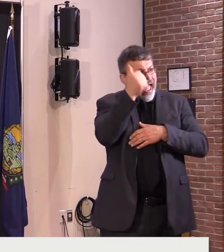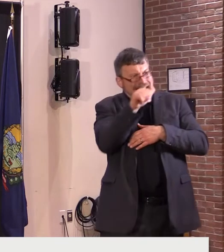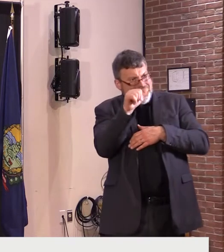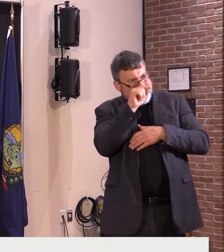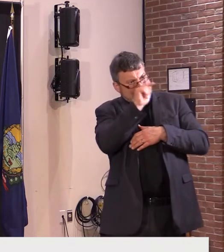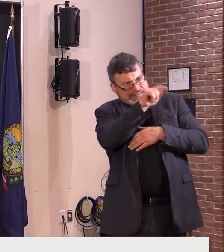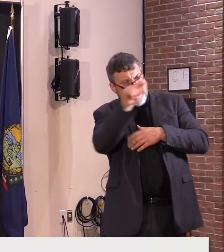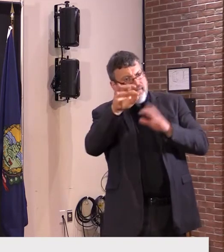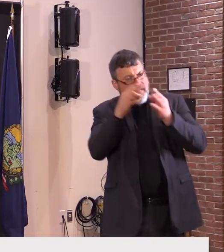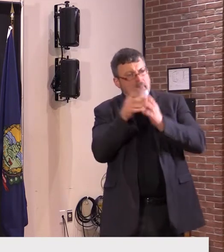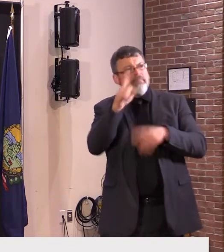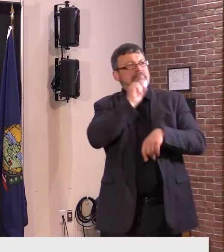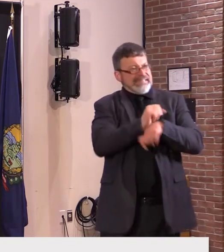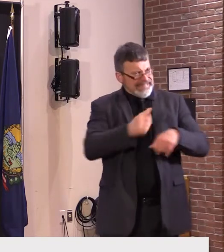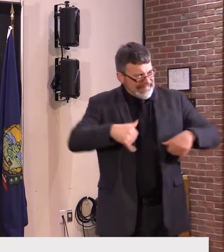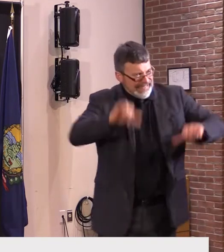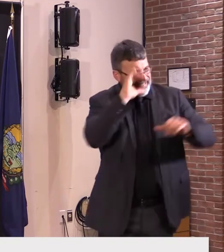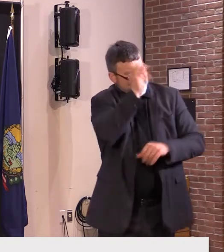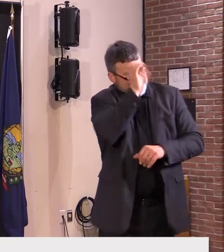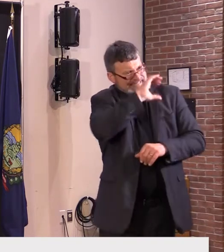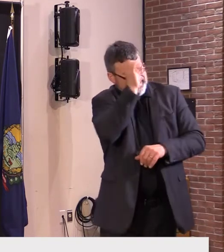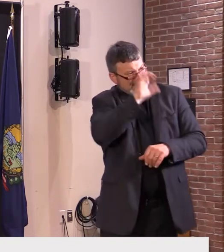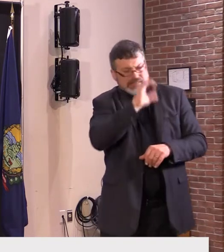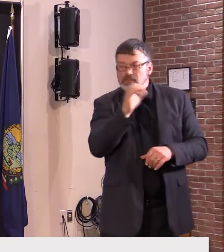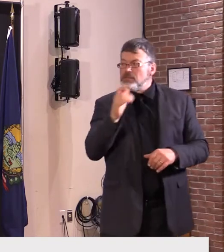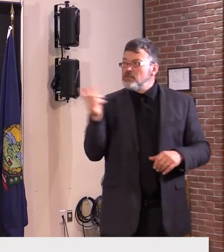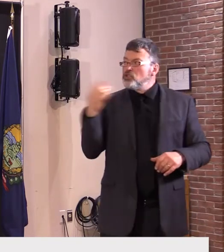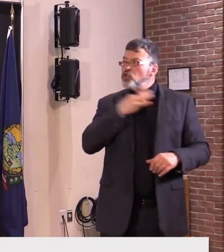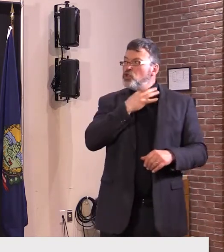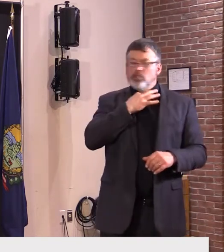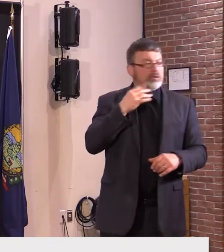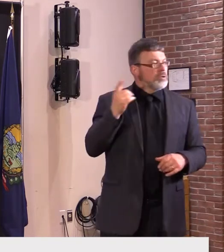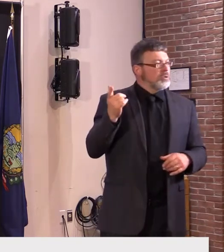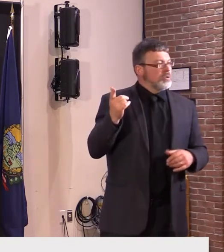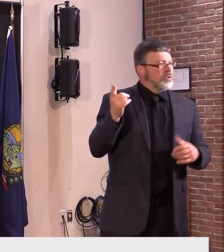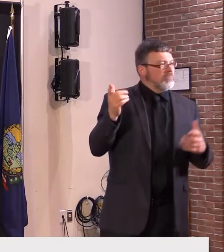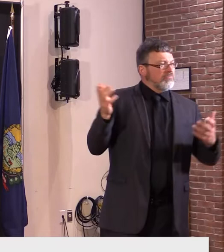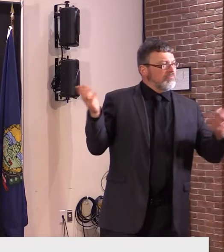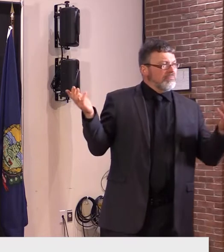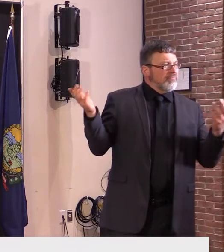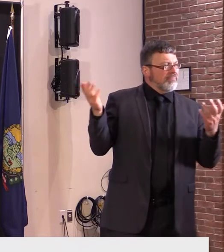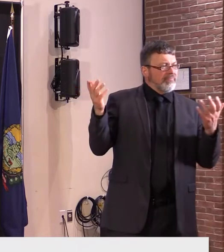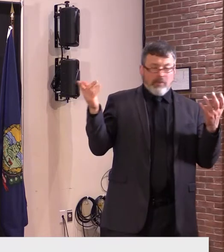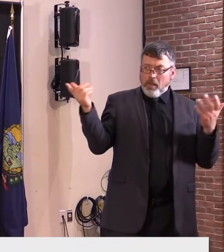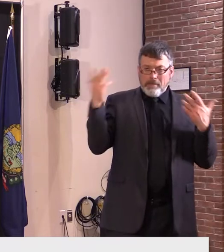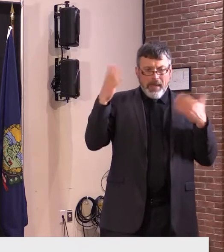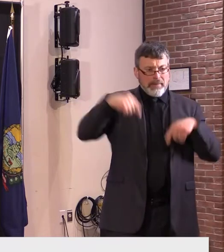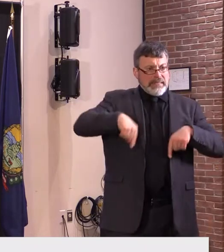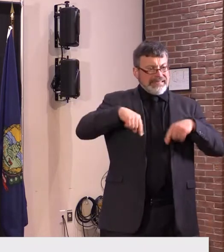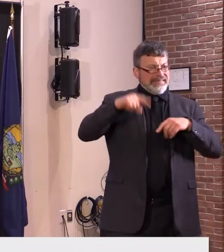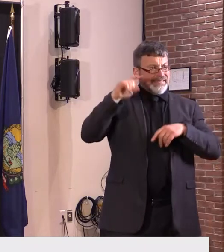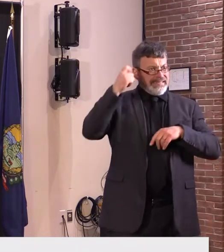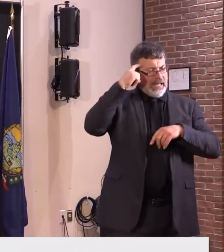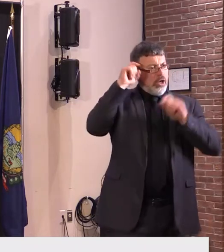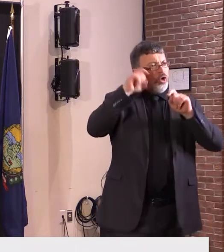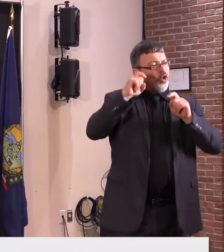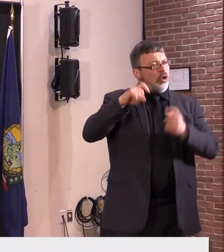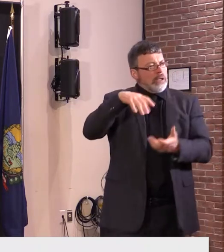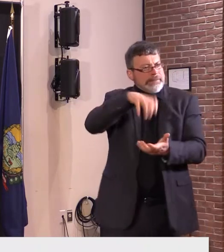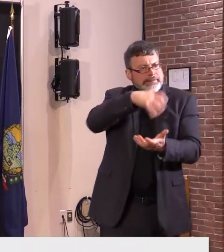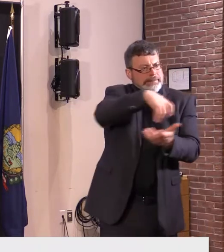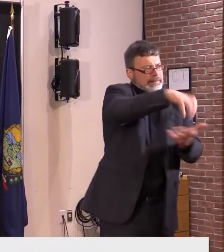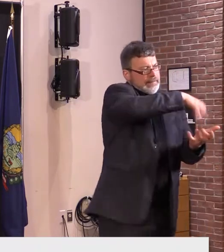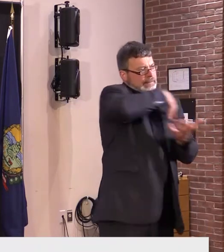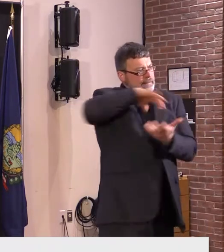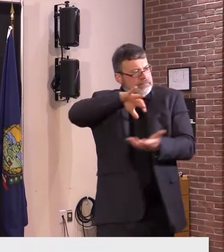formula? And is there any plan to create some sort of, like, I don't know, strategic reserve or baby formula so that the state can step in when people are